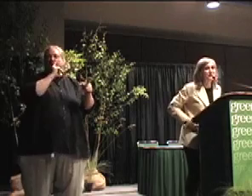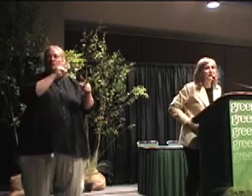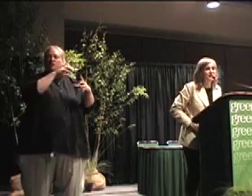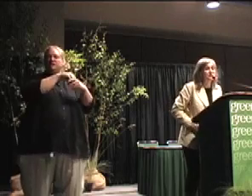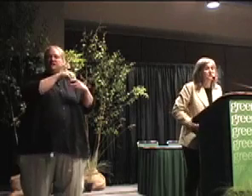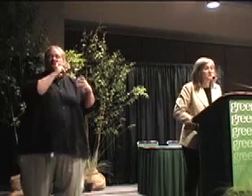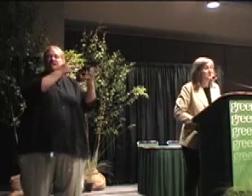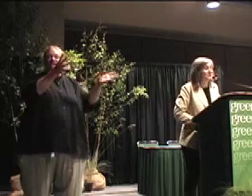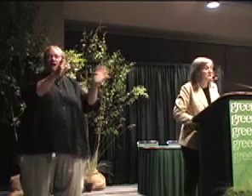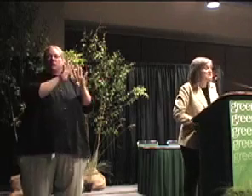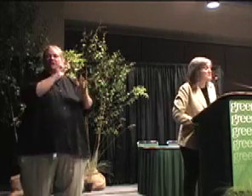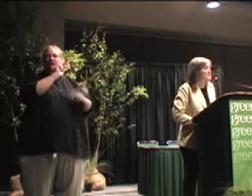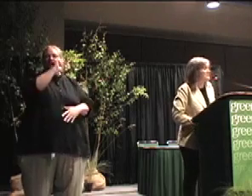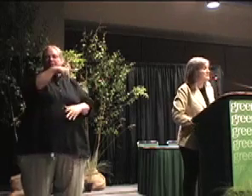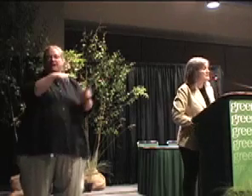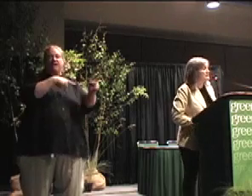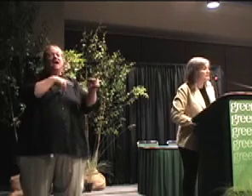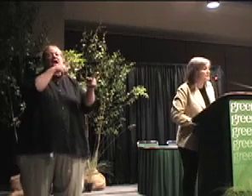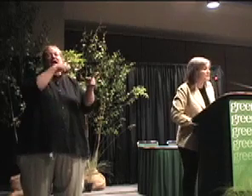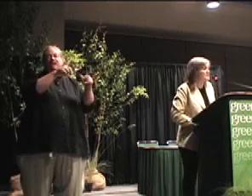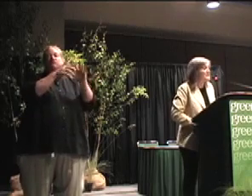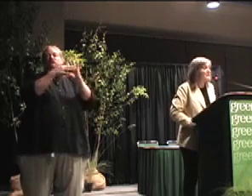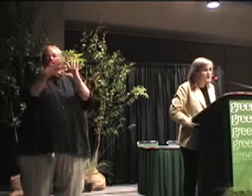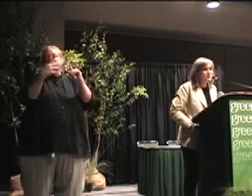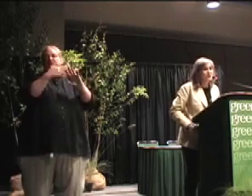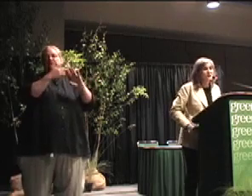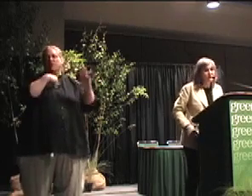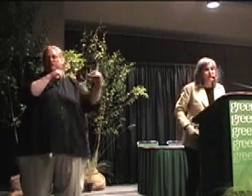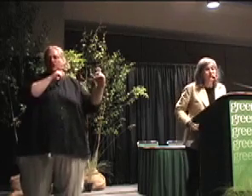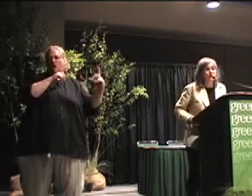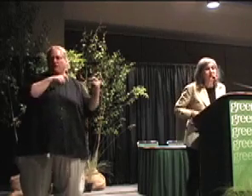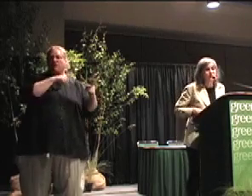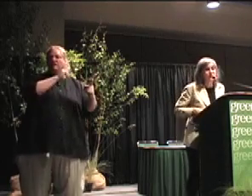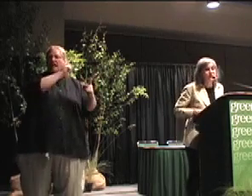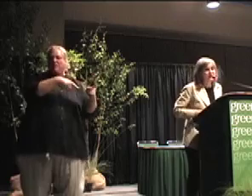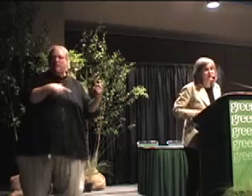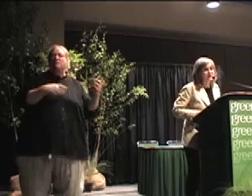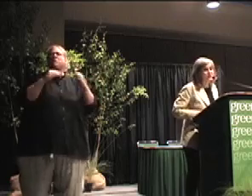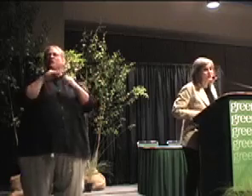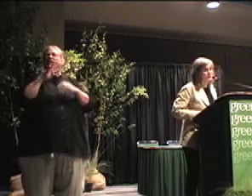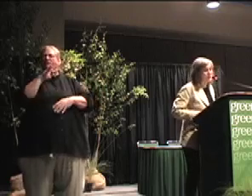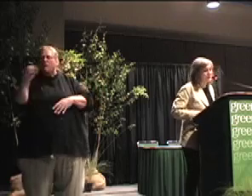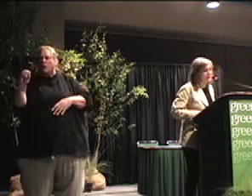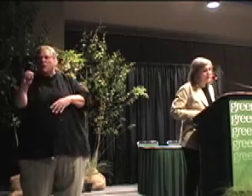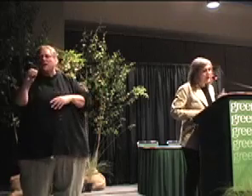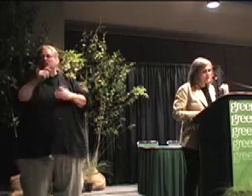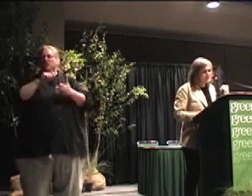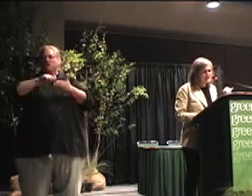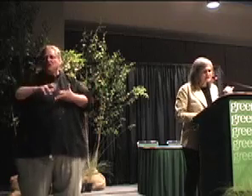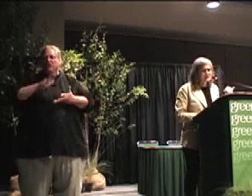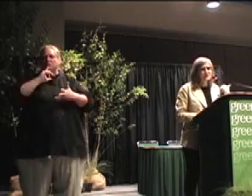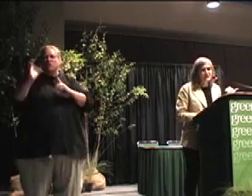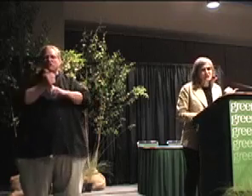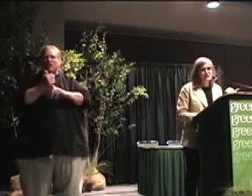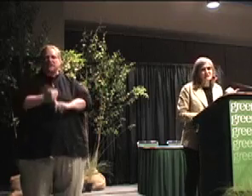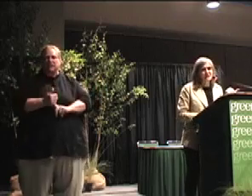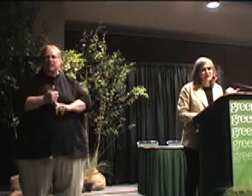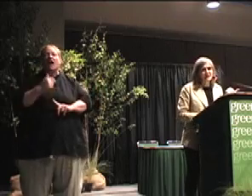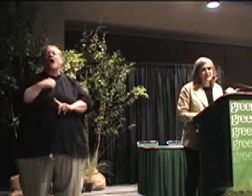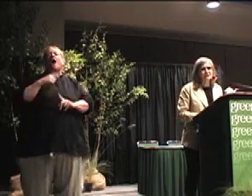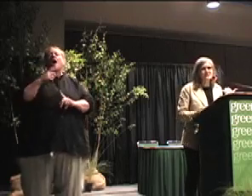photographer, and Sharif was released before the photographer was. You know, more than 40 journalists were arrested through this week. I was taken to the